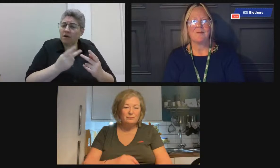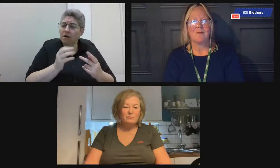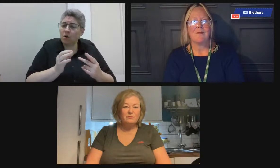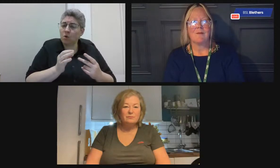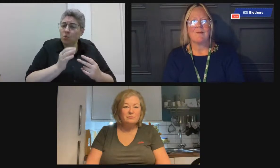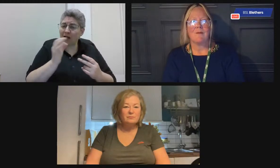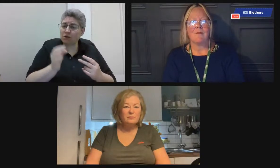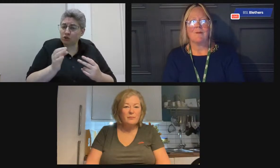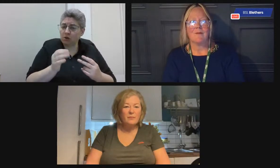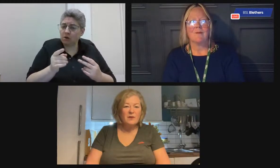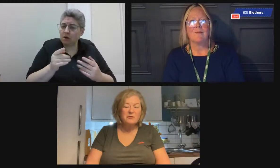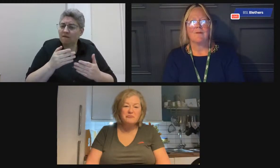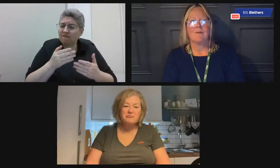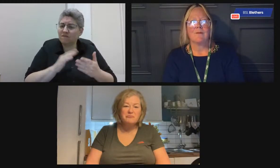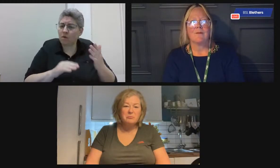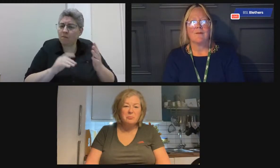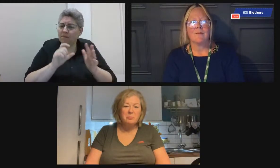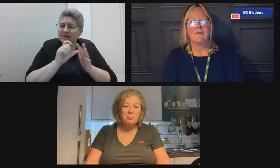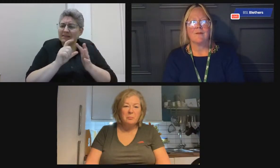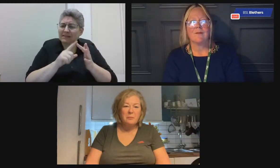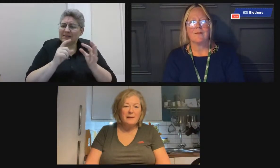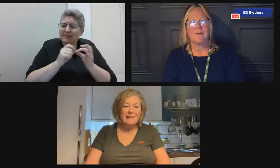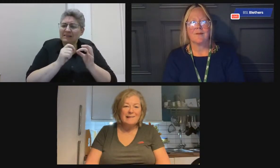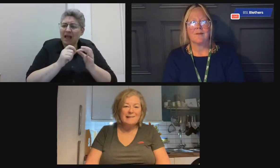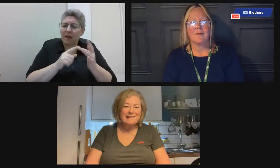we roll that out nationwide.